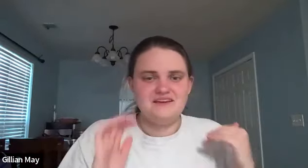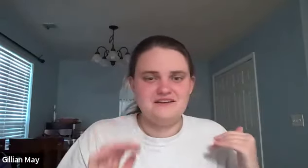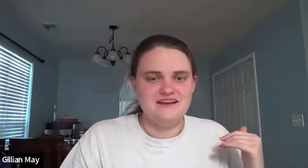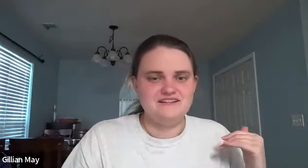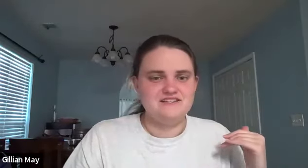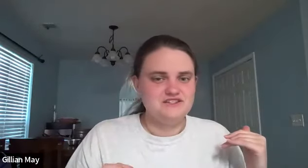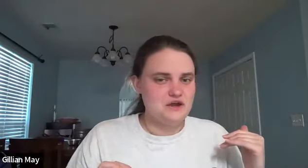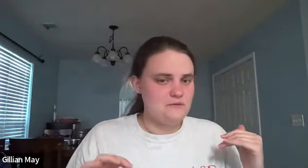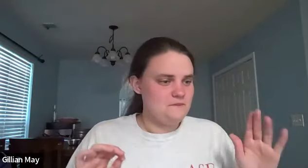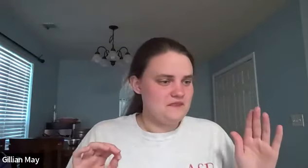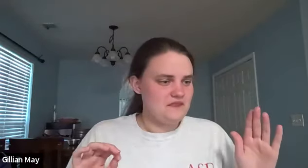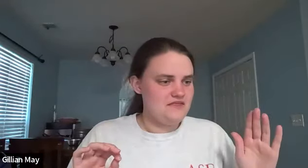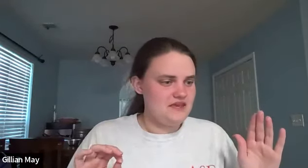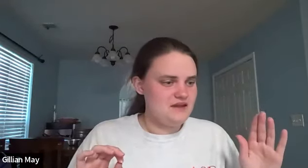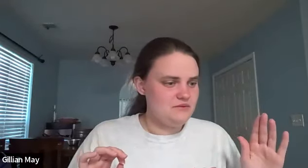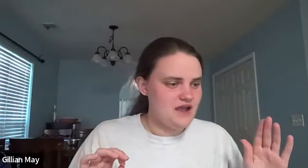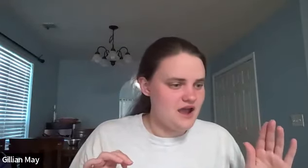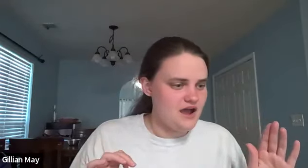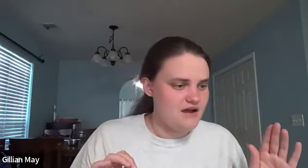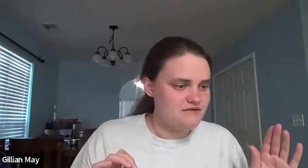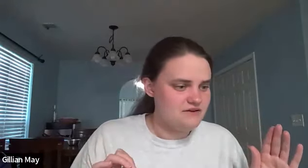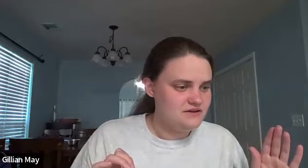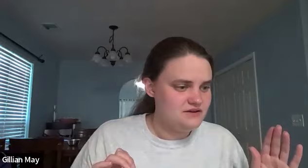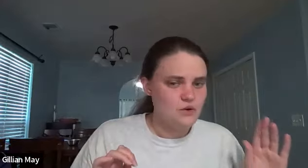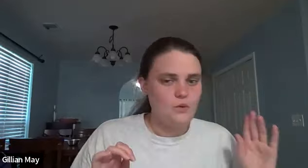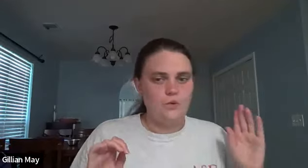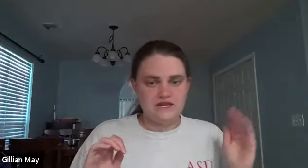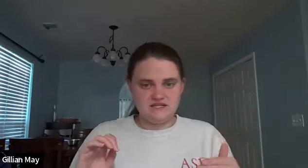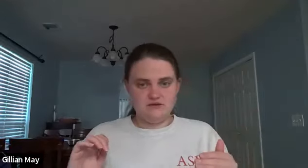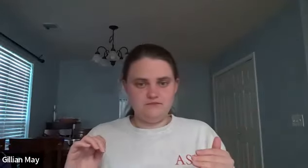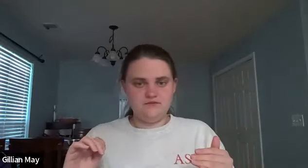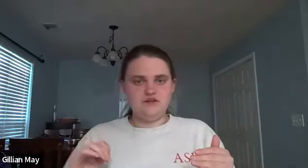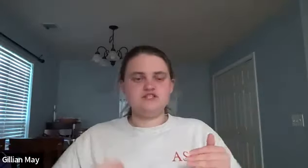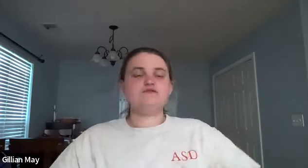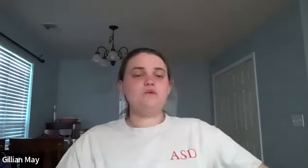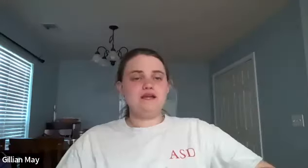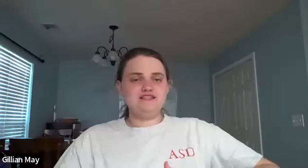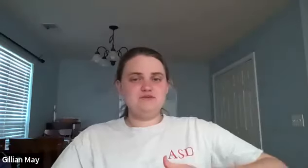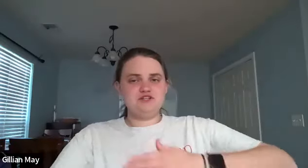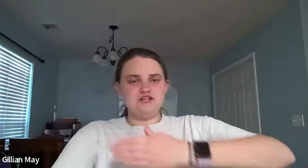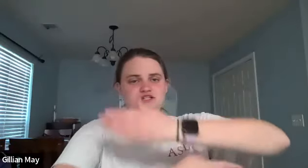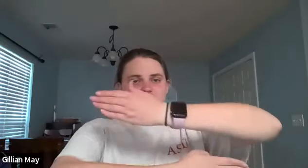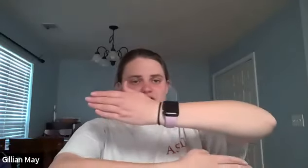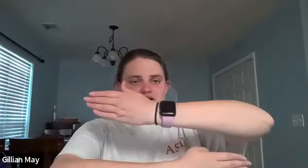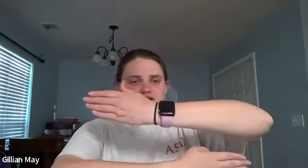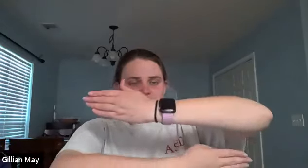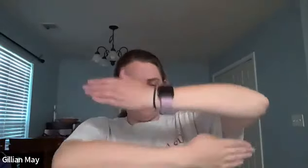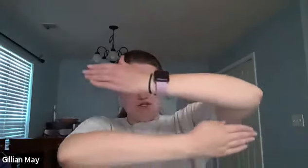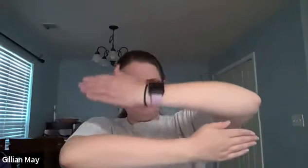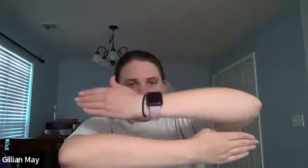All right. So then we have window. So for window, what you're going to do is you're